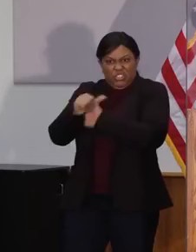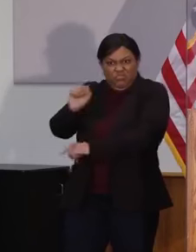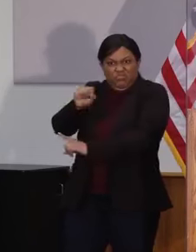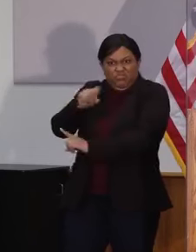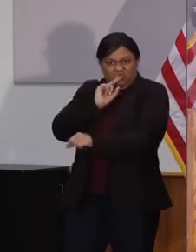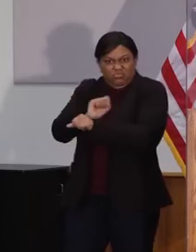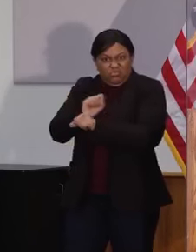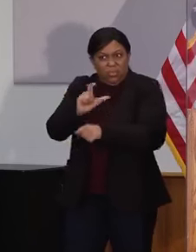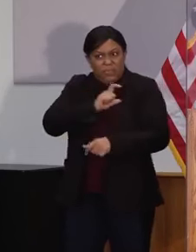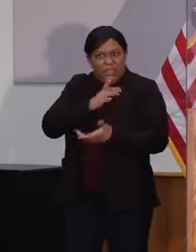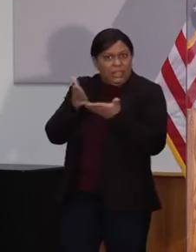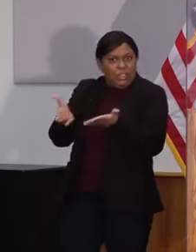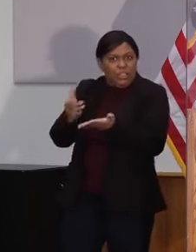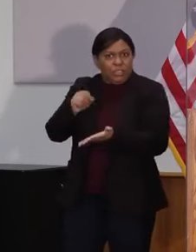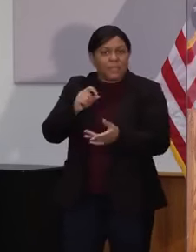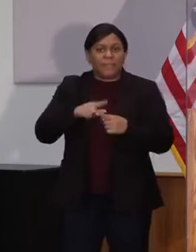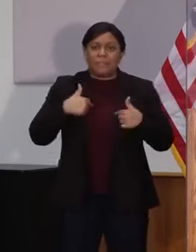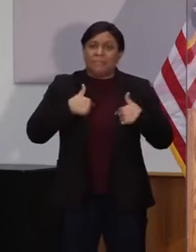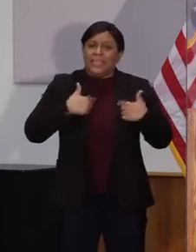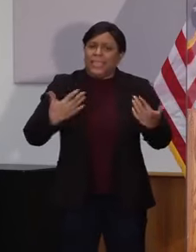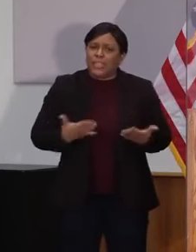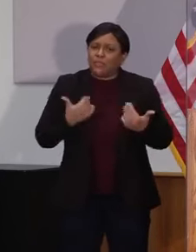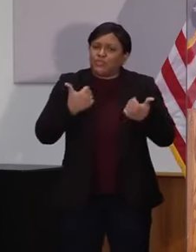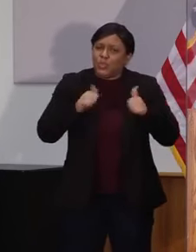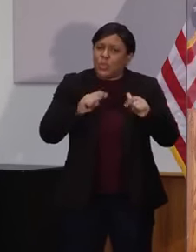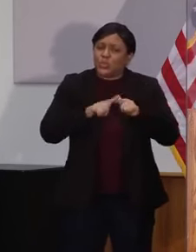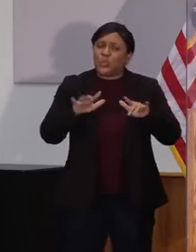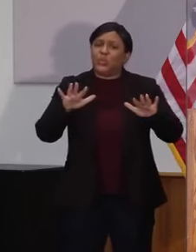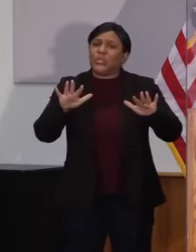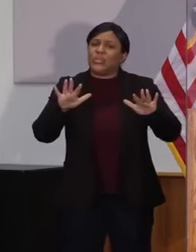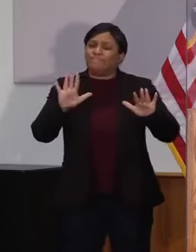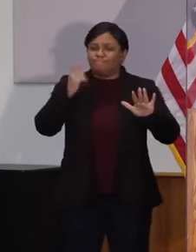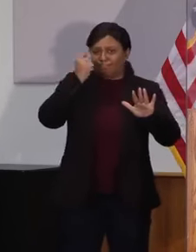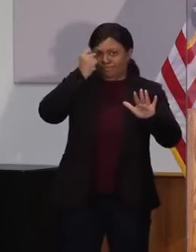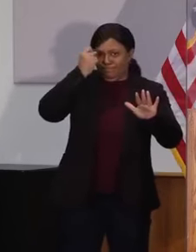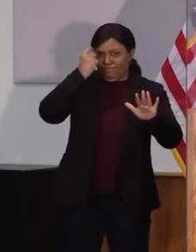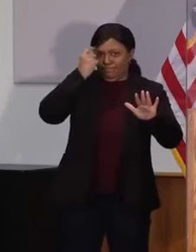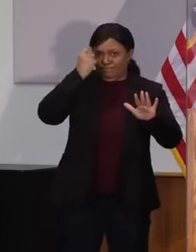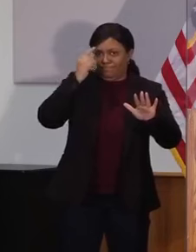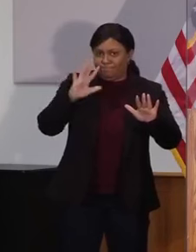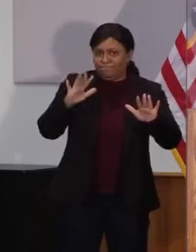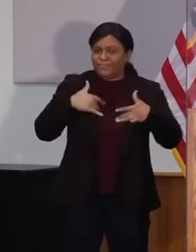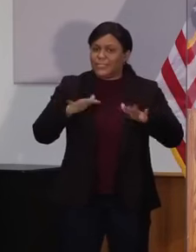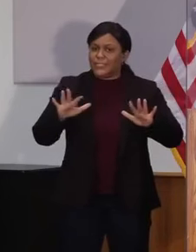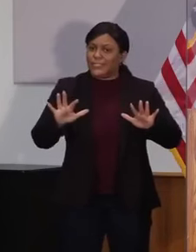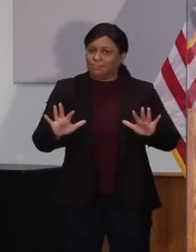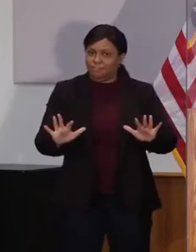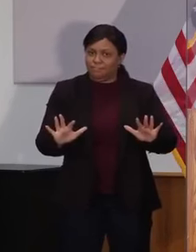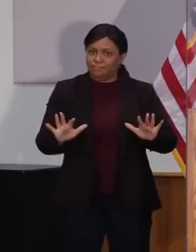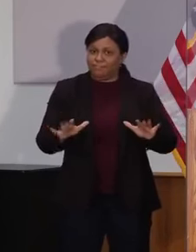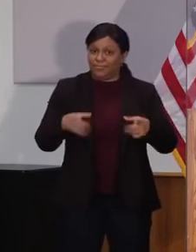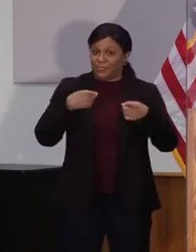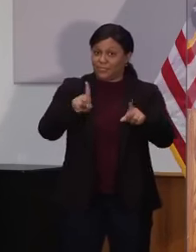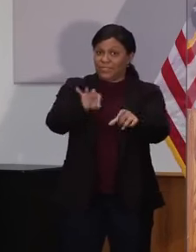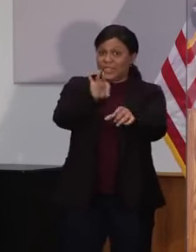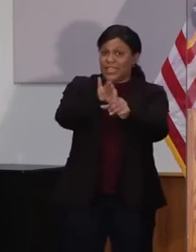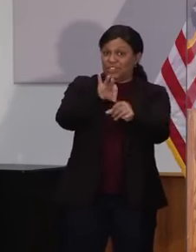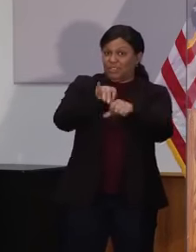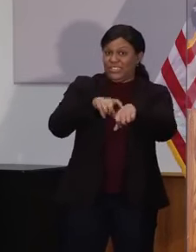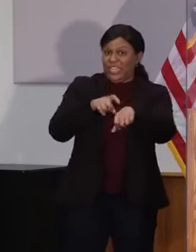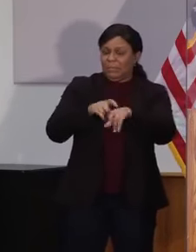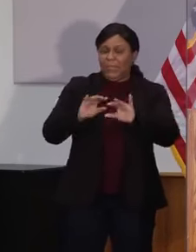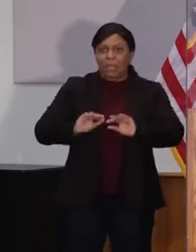I'm here today to try and turn down the heat on that, talk it down a little bit. It was clear even during the election season where, you know,